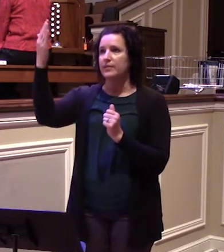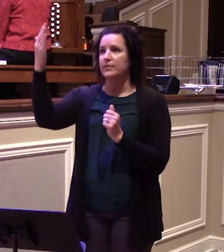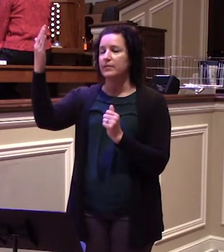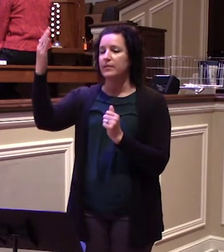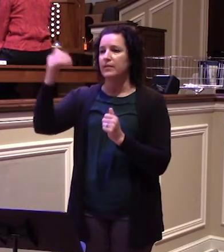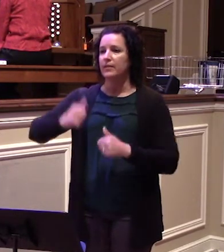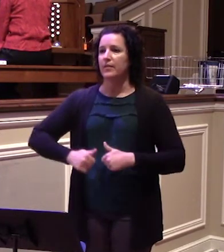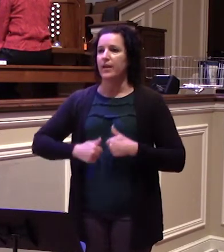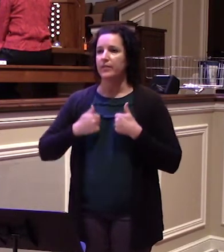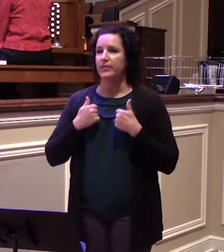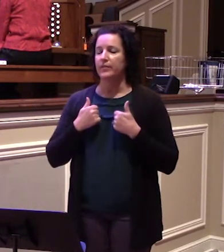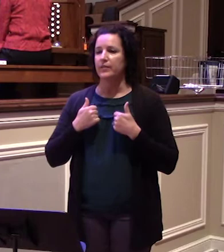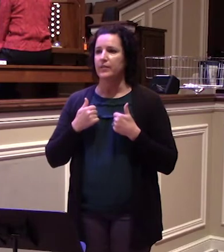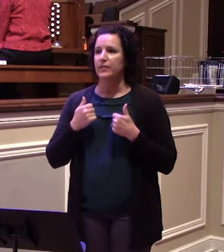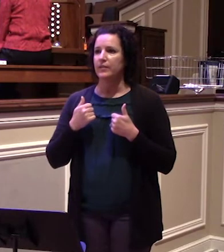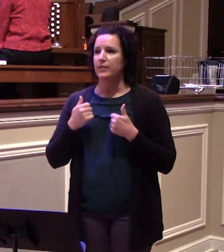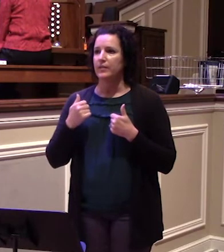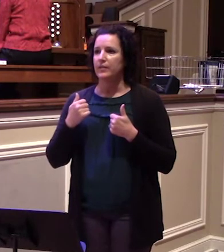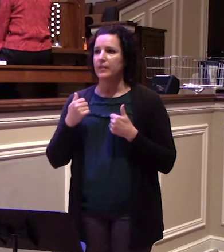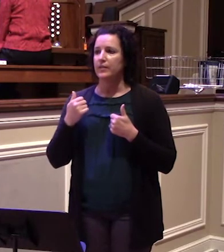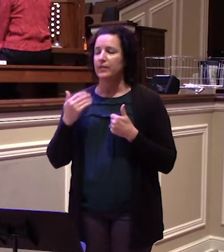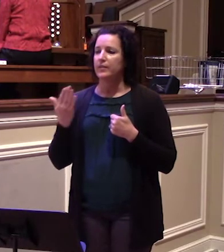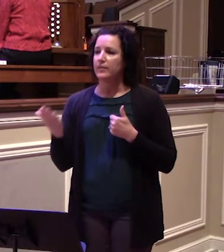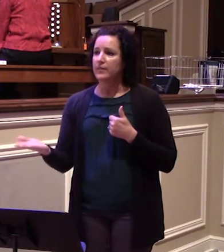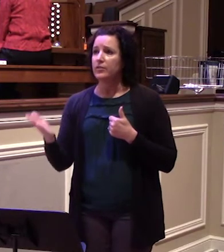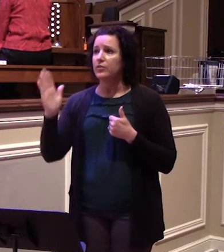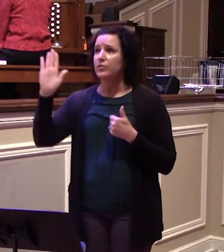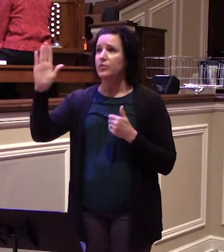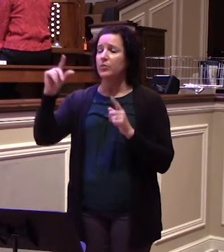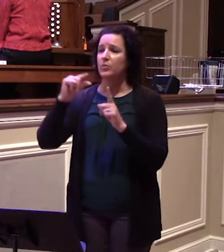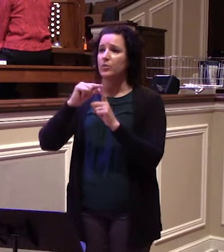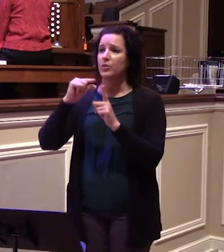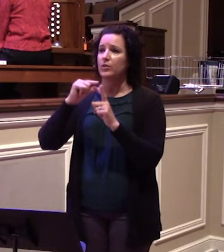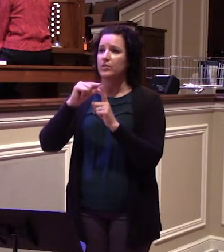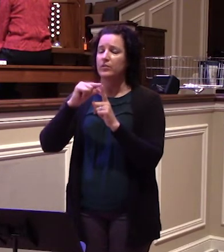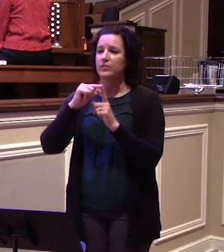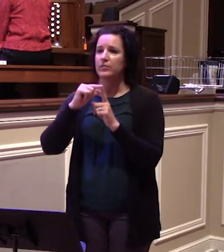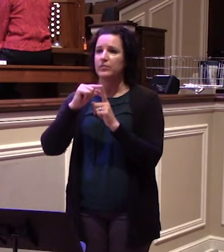Is this your word?